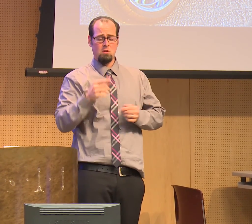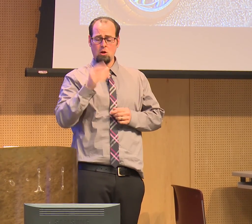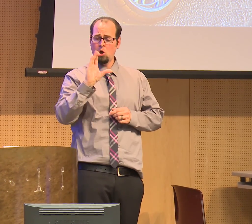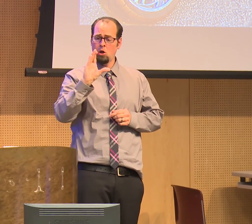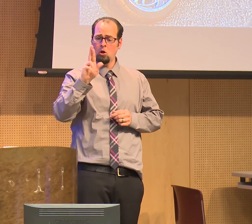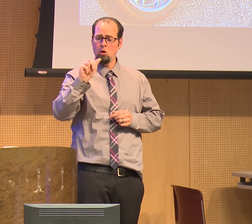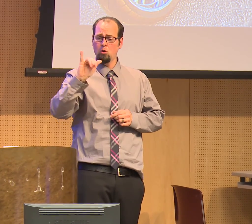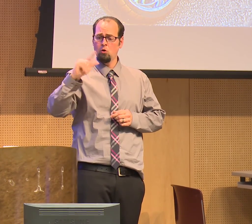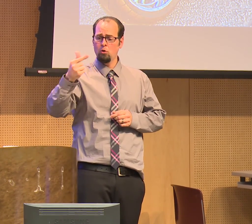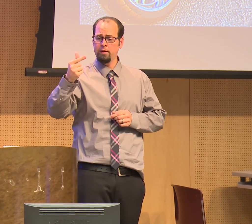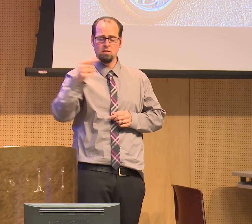Craig